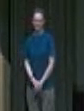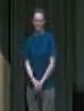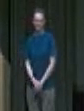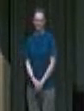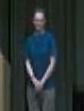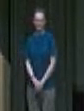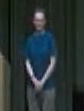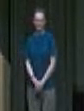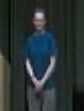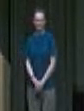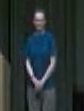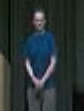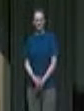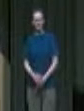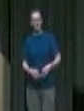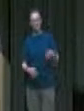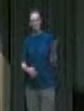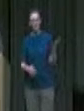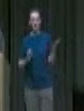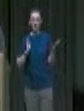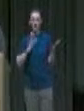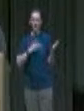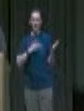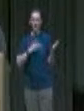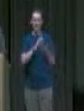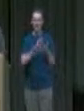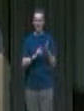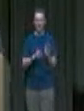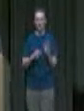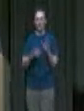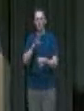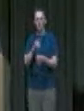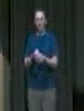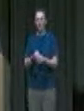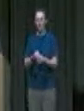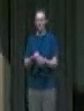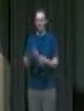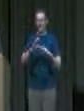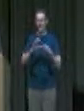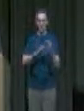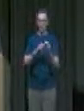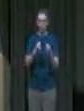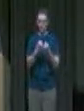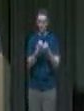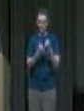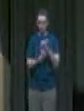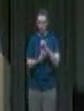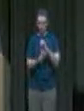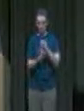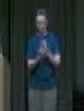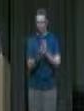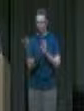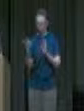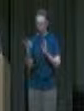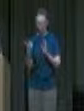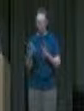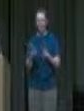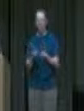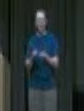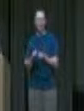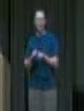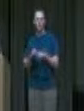So our design actually includes removal of the concrete structure. And like I said, we're also looking